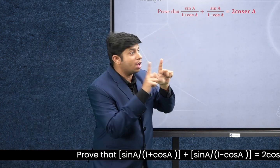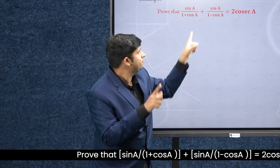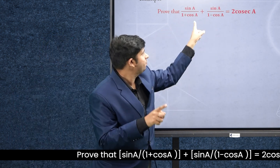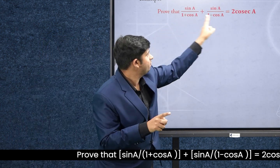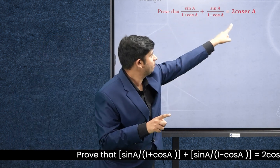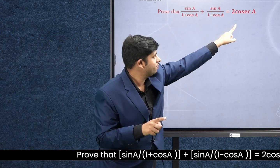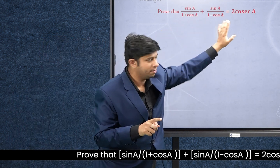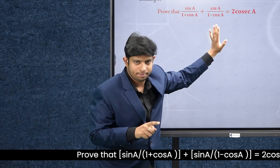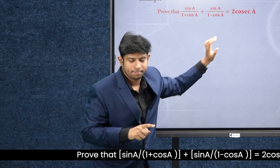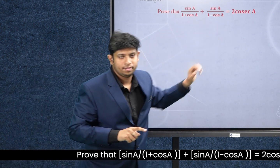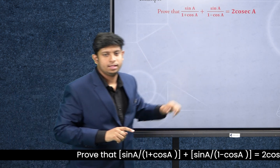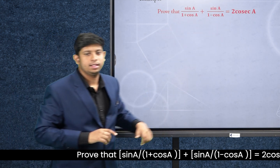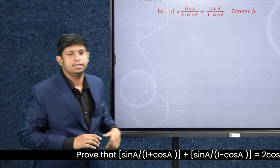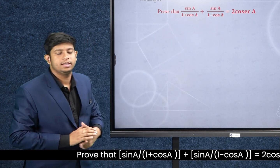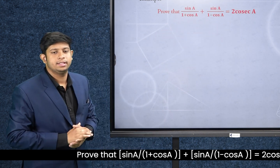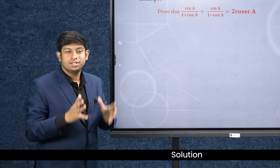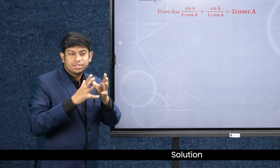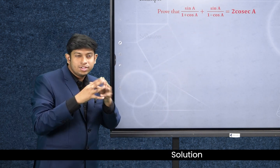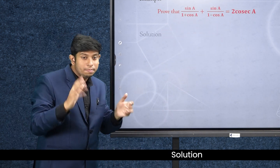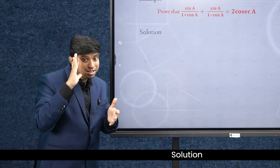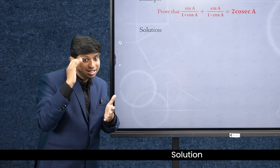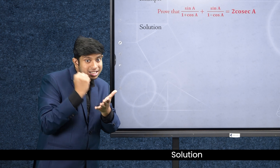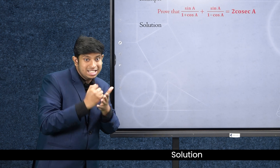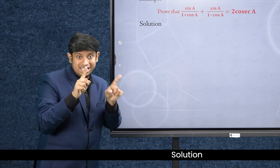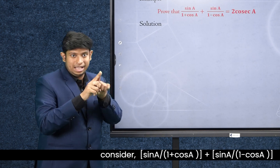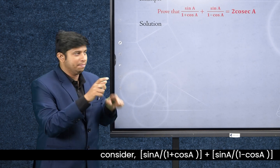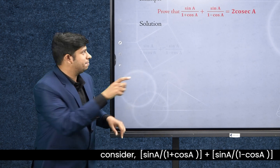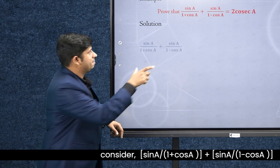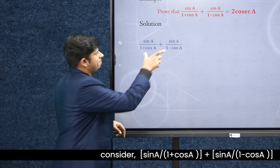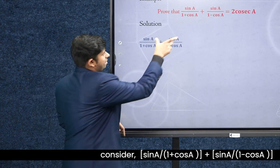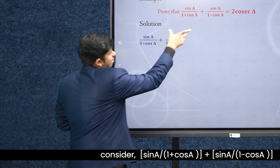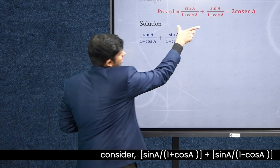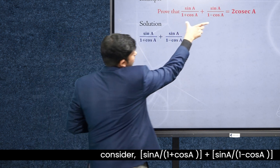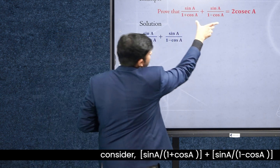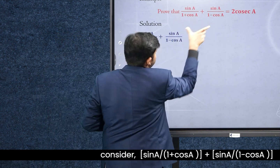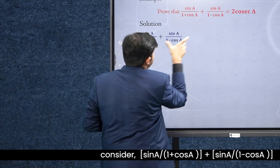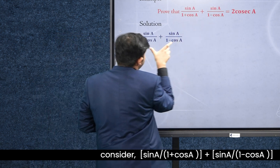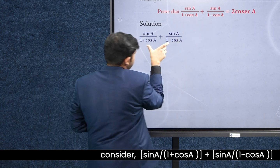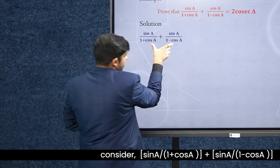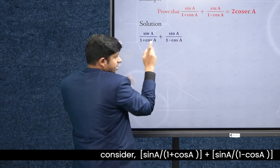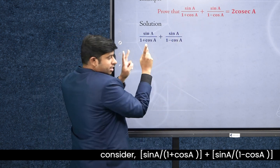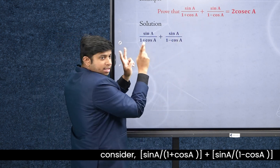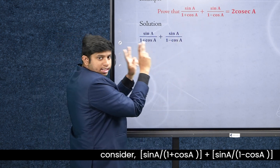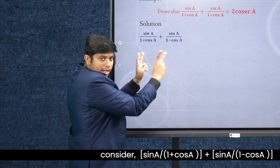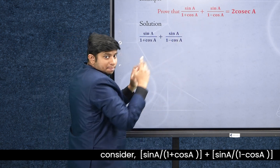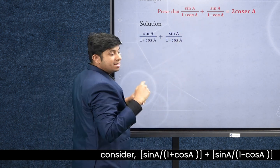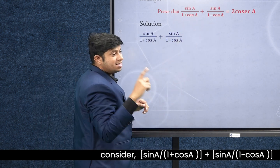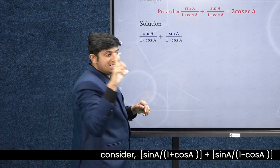is equal to 2 cosecant A. Solution. Consider sin A by 1 plus cos A plus sin A by 1 minus